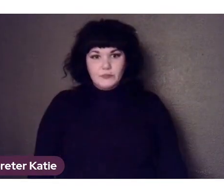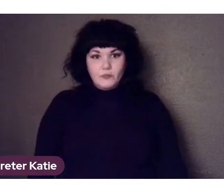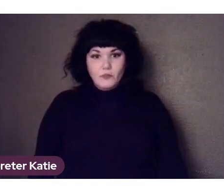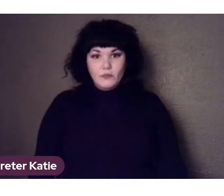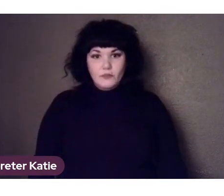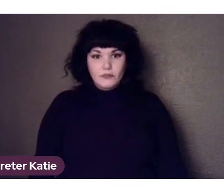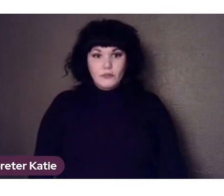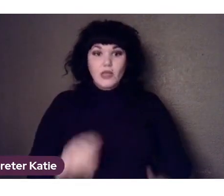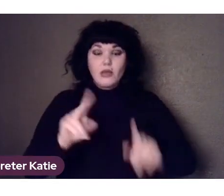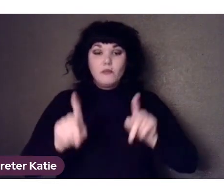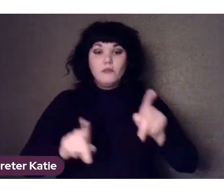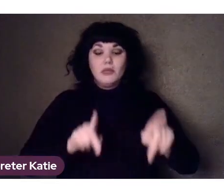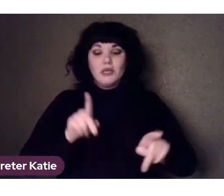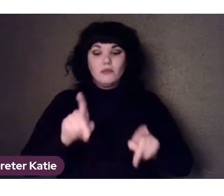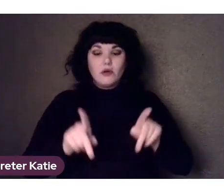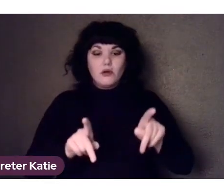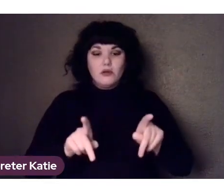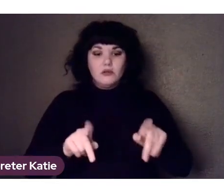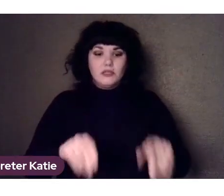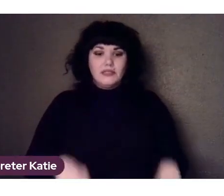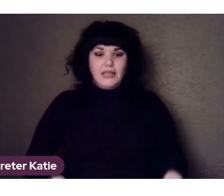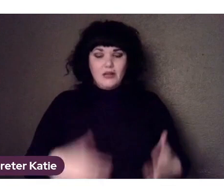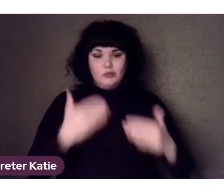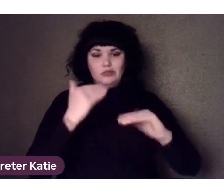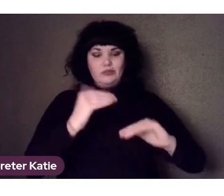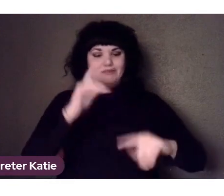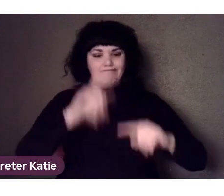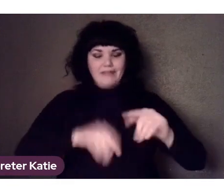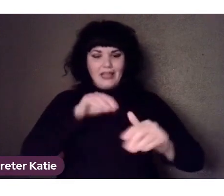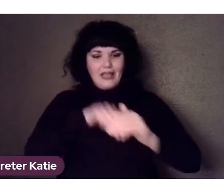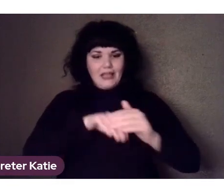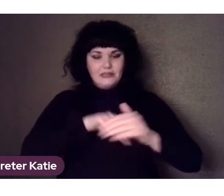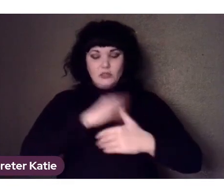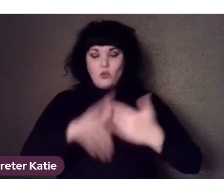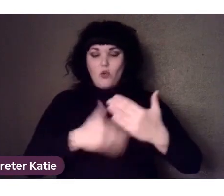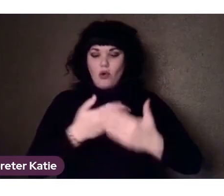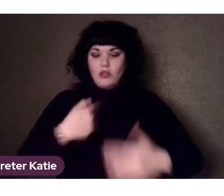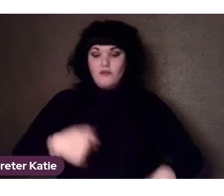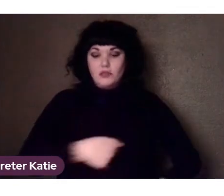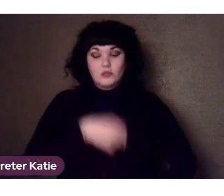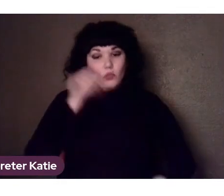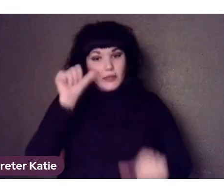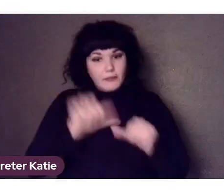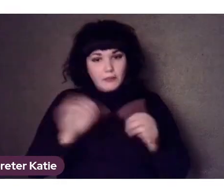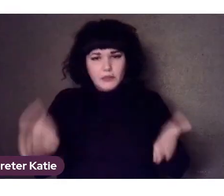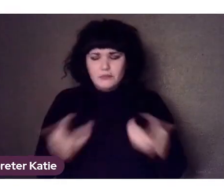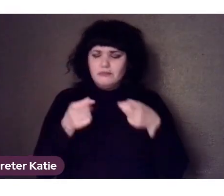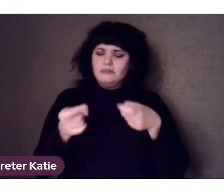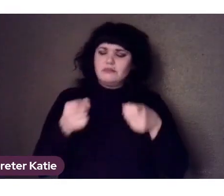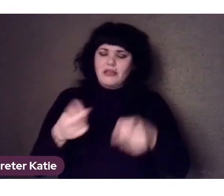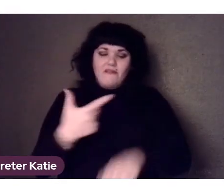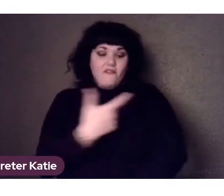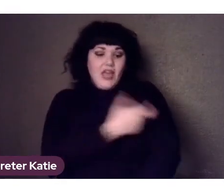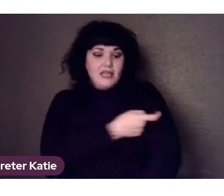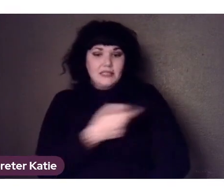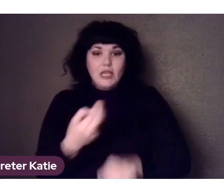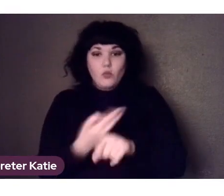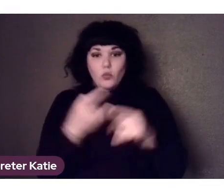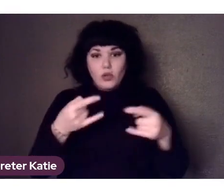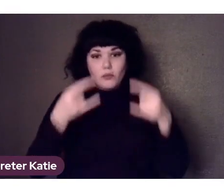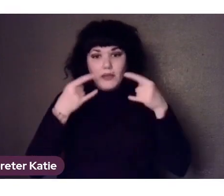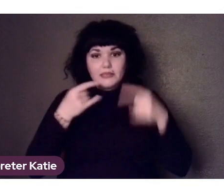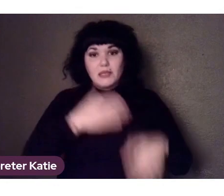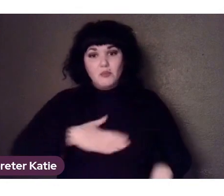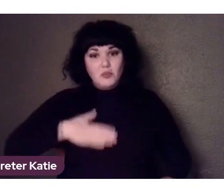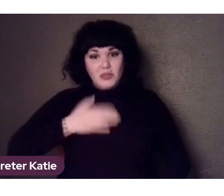are restricted from accessing all of us. So remember to get vaccinated. Remember to wear your masks. And please stay home if you're